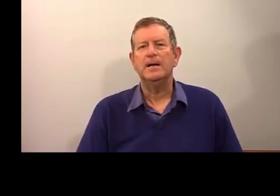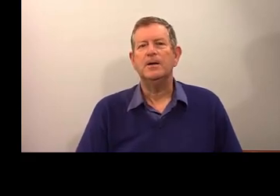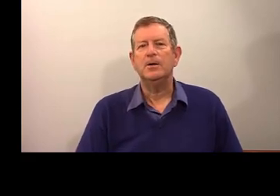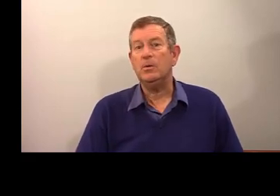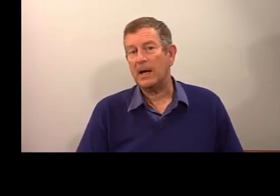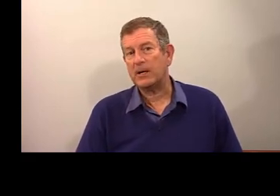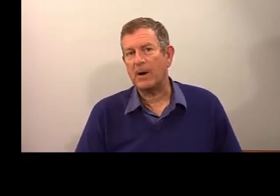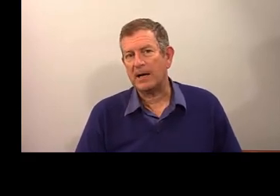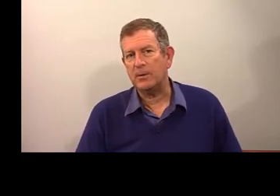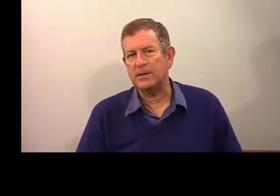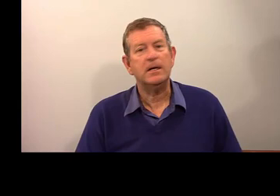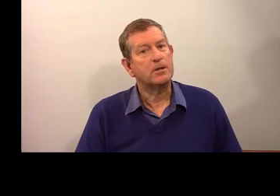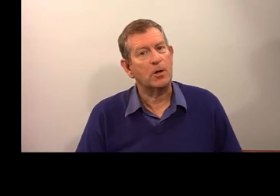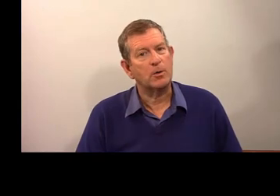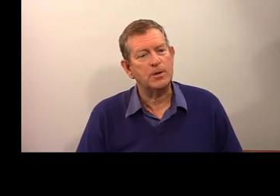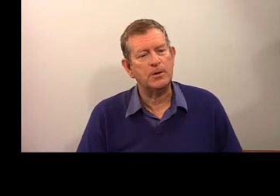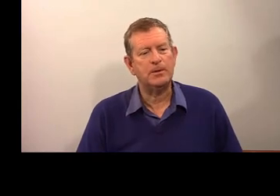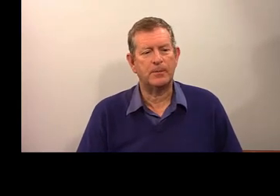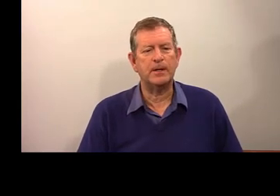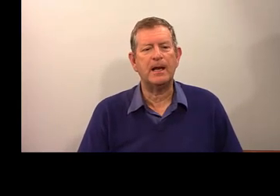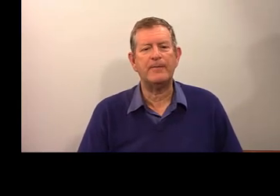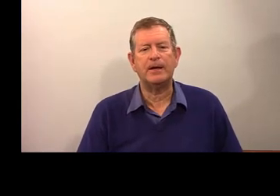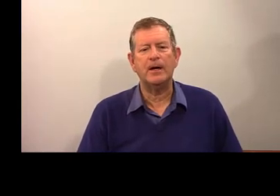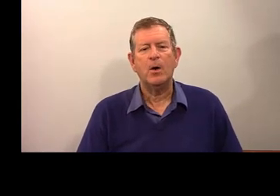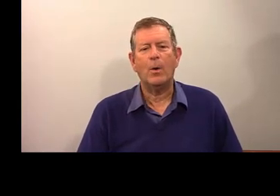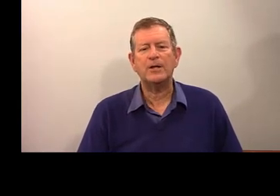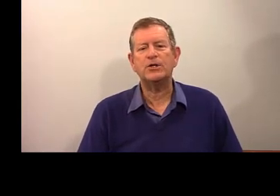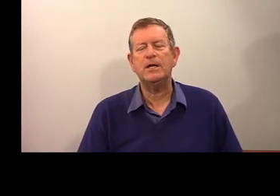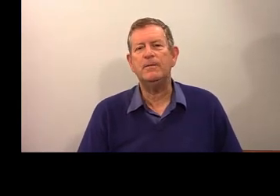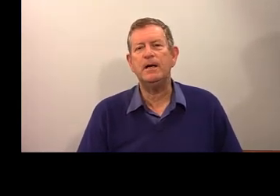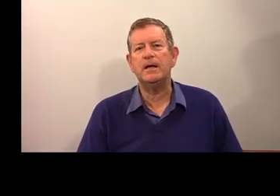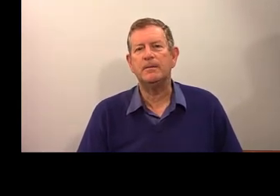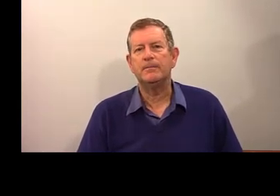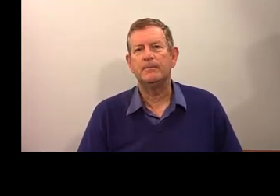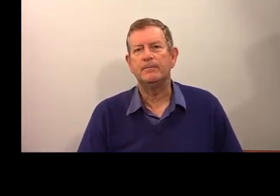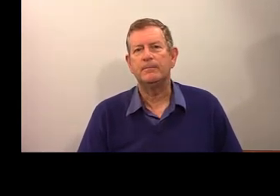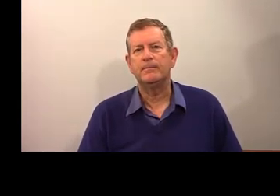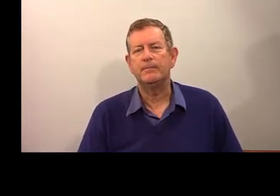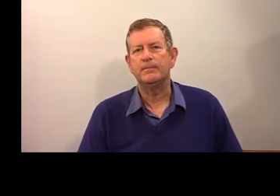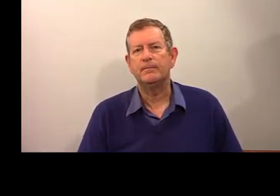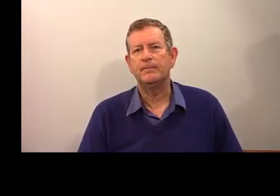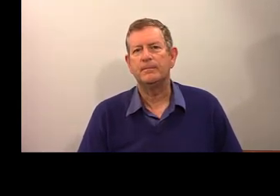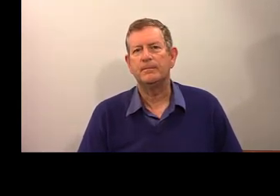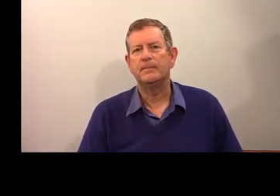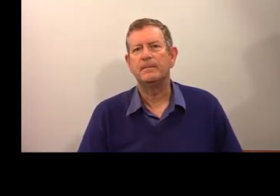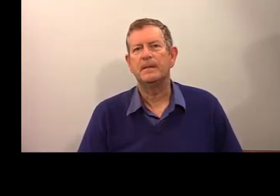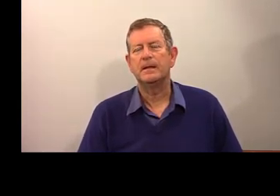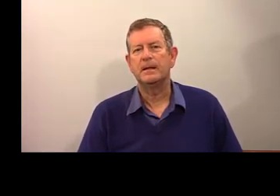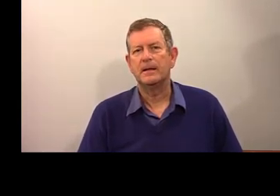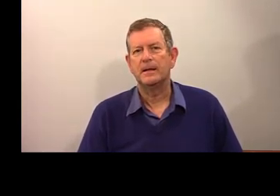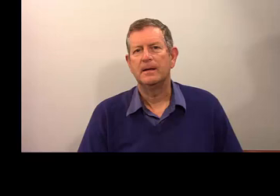Right. You like rock music, don't you? Number 11. Watch TV.